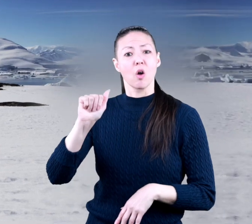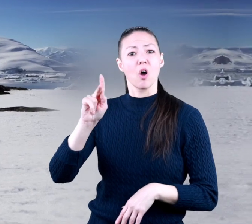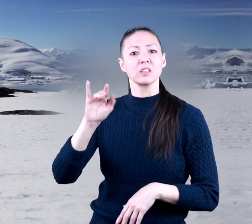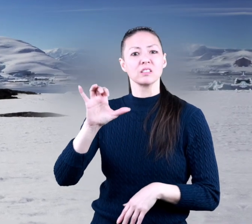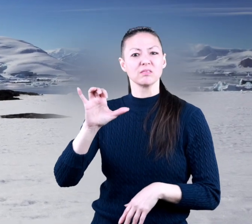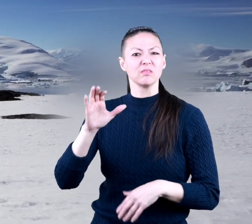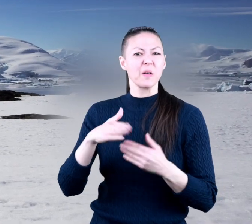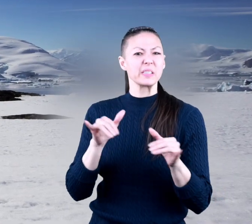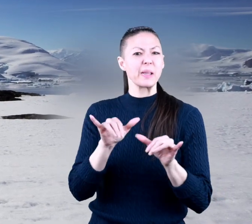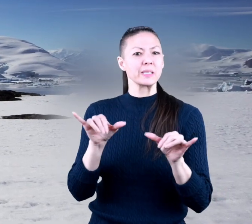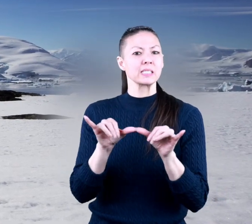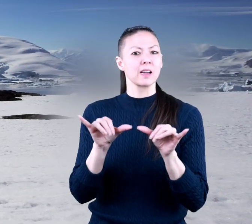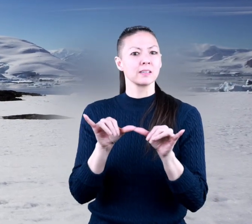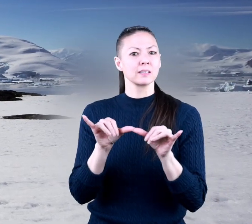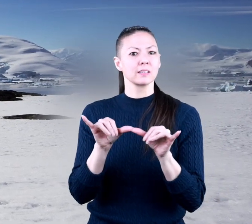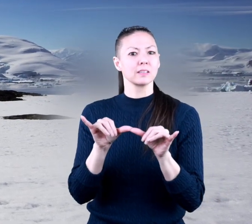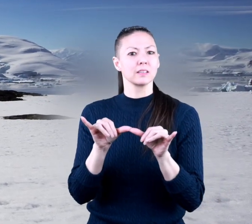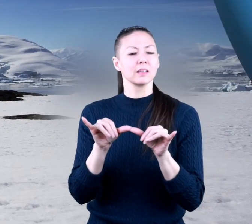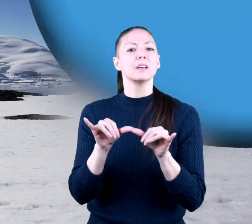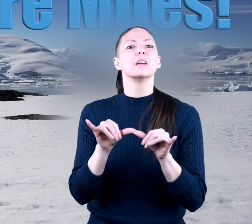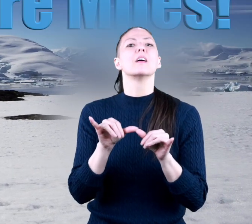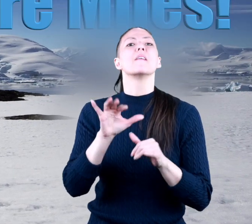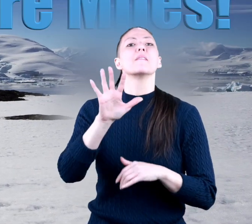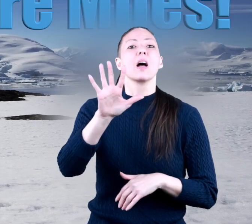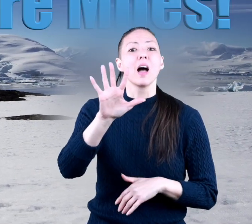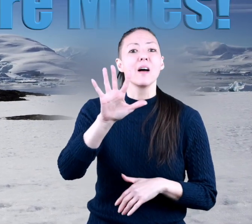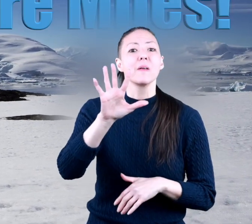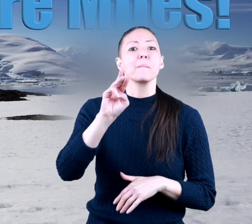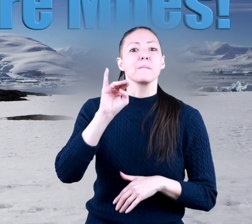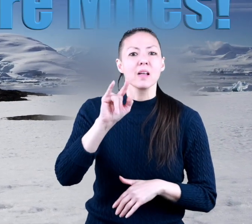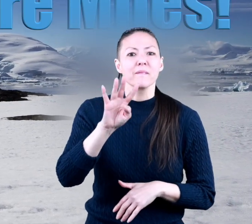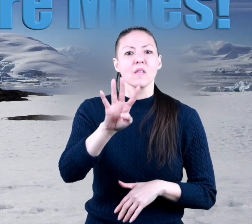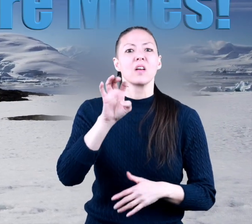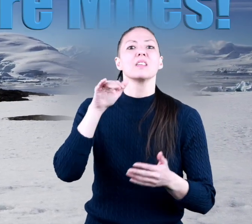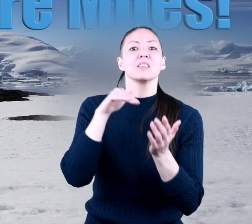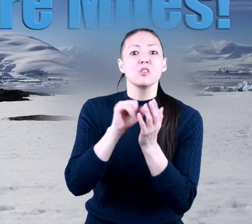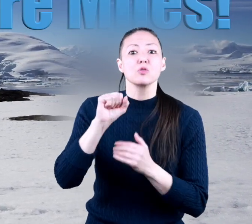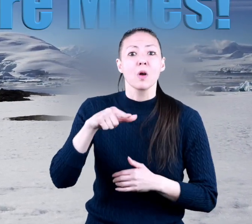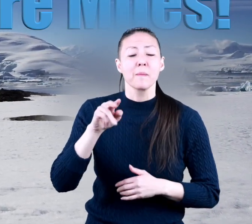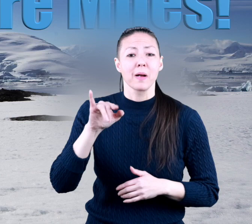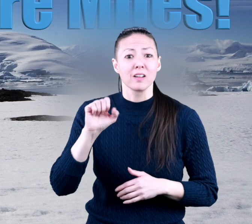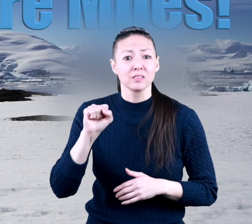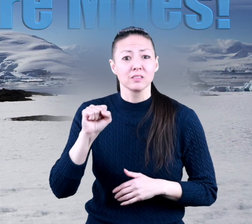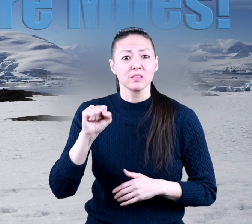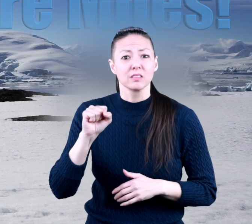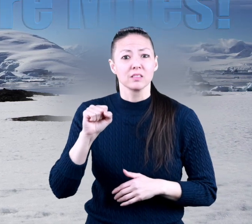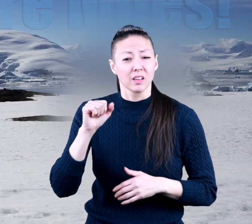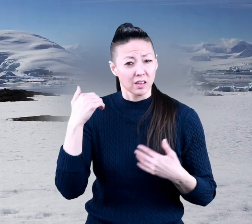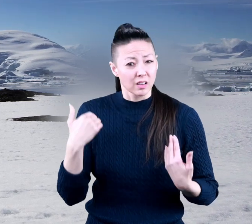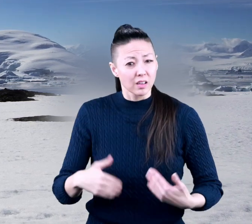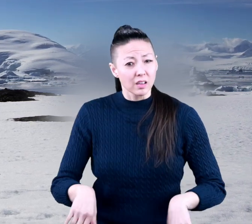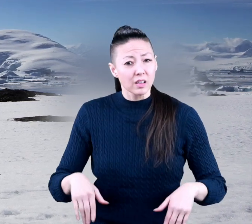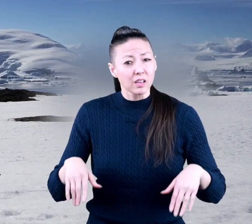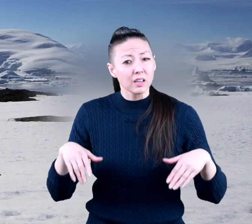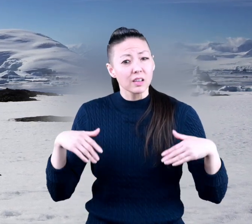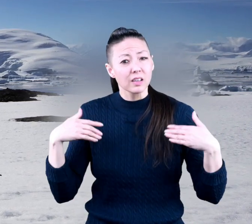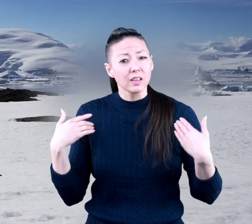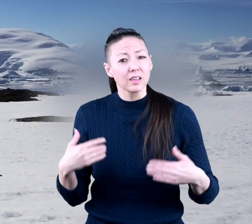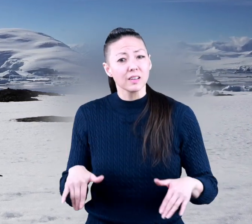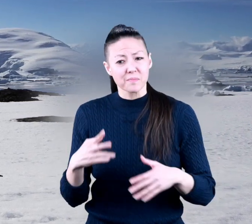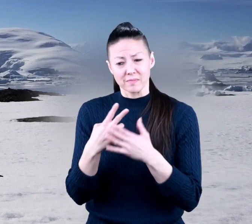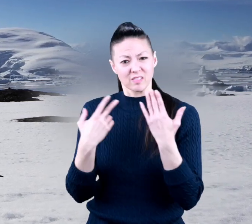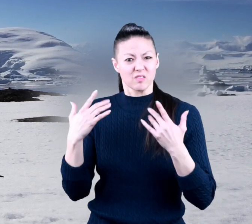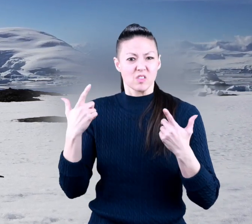and the Arctic is almost the same size at 5,400,000 square miles. Kind of goes without